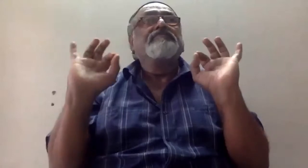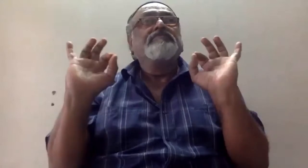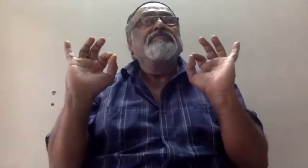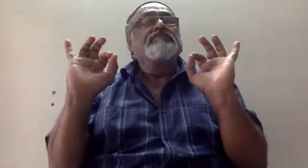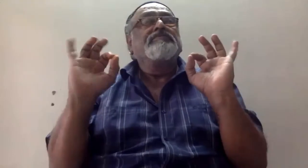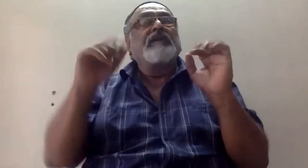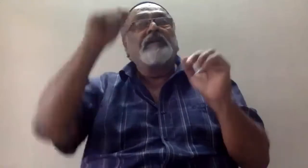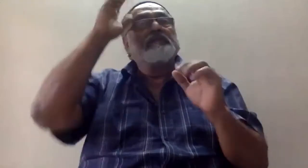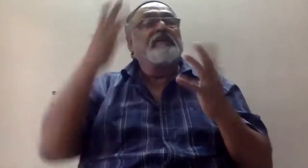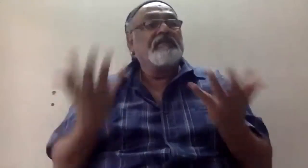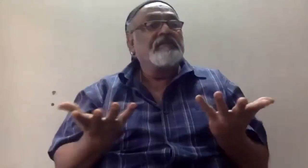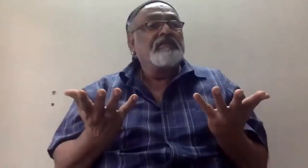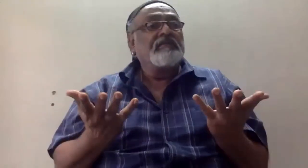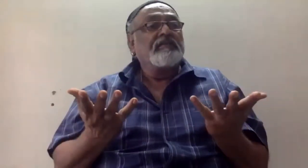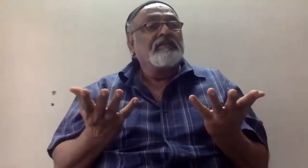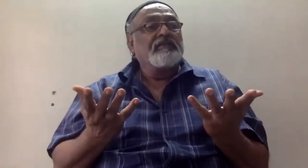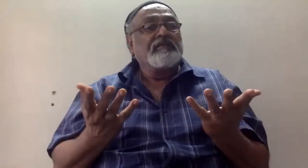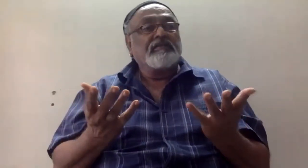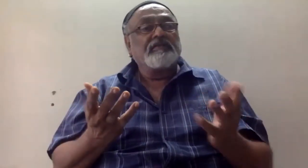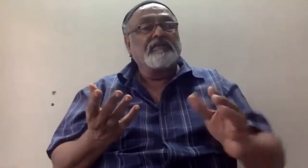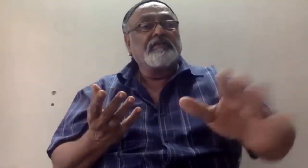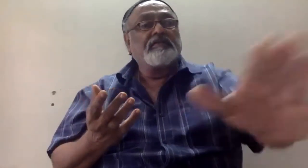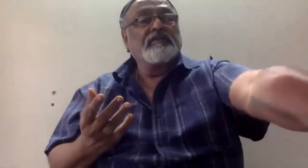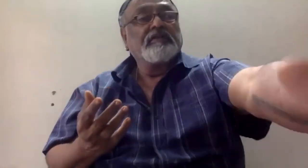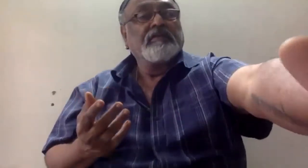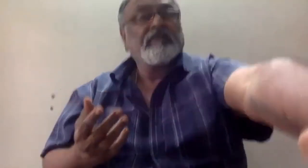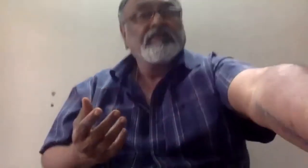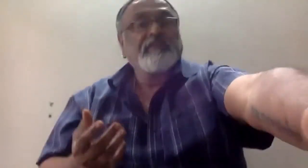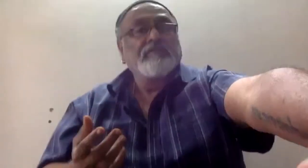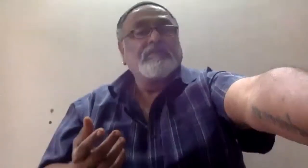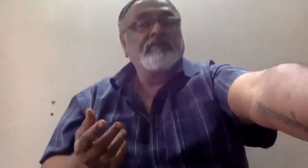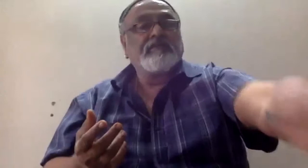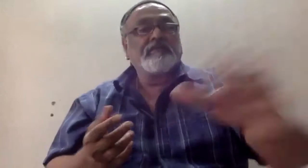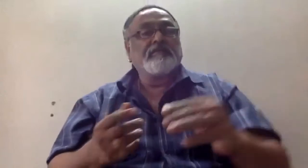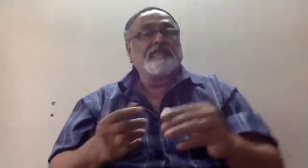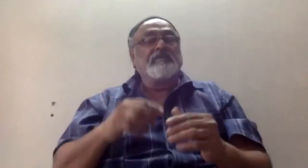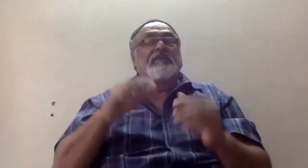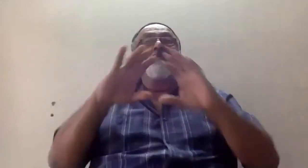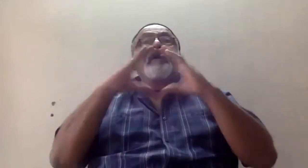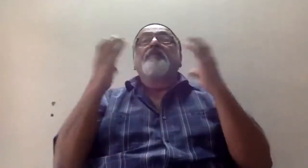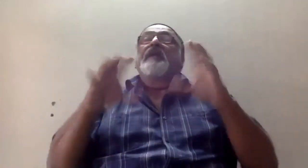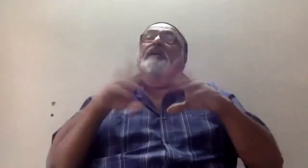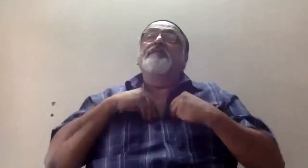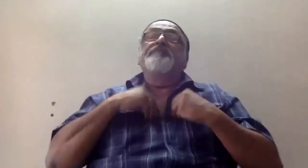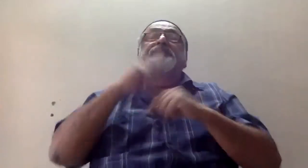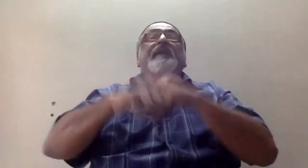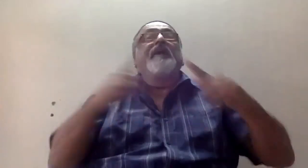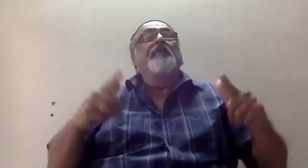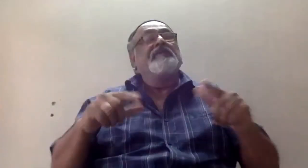understand. So because of that minister being there, the parliament accepted sign language as a 3rd